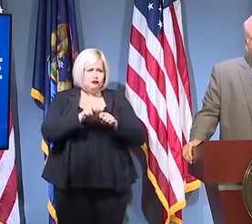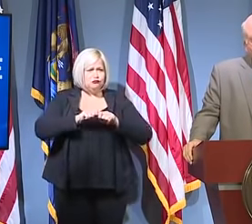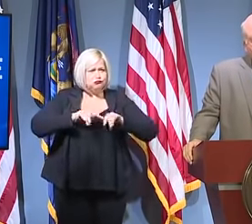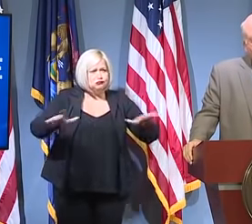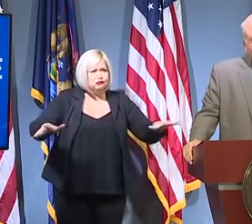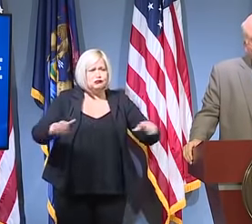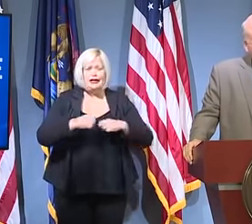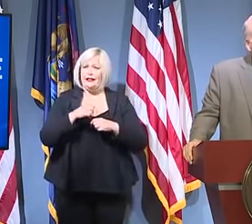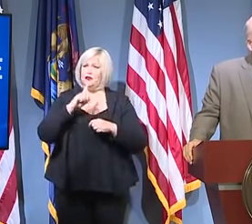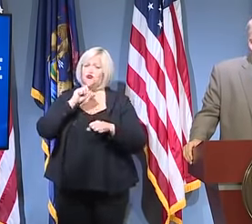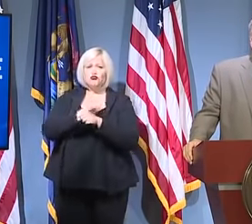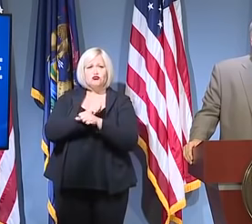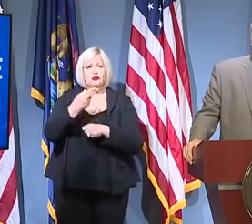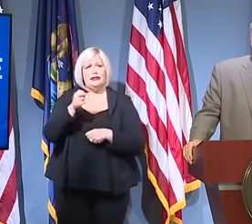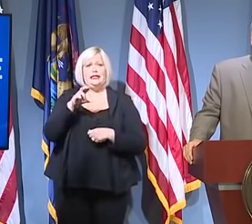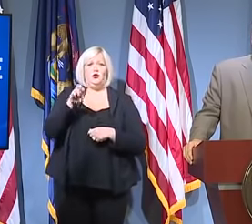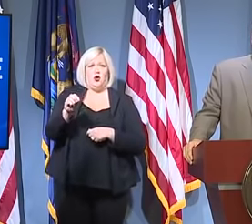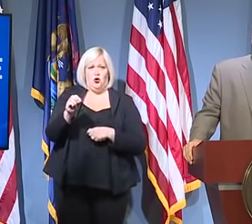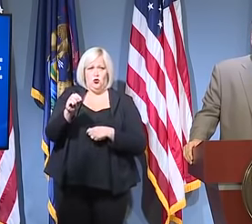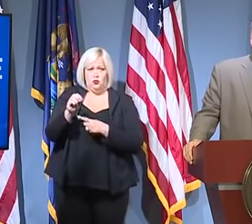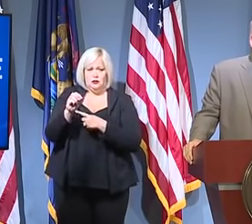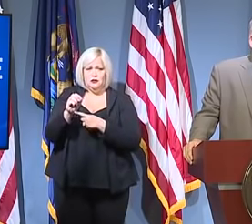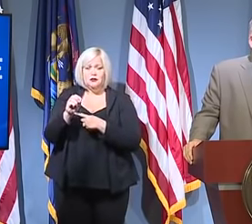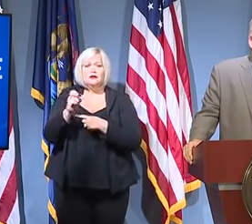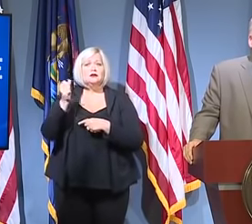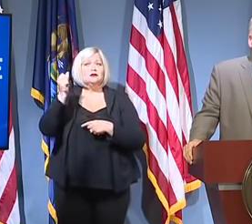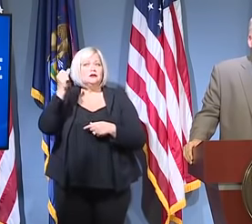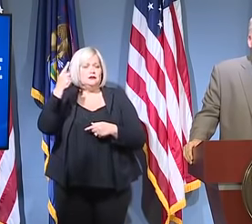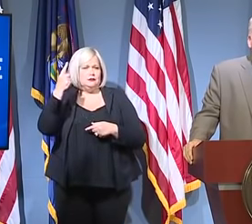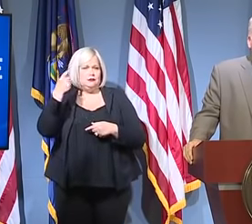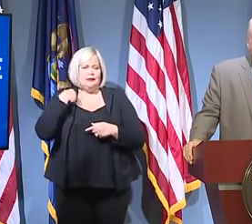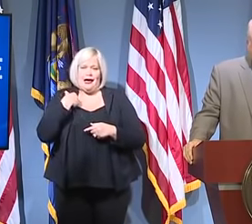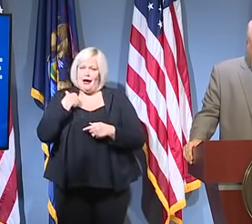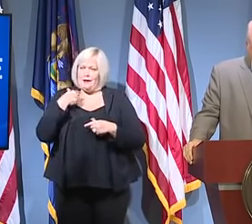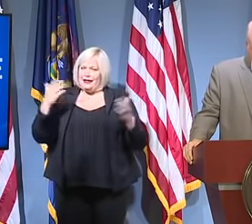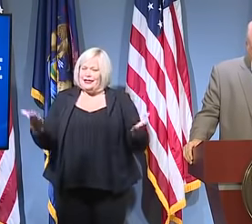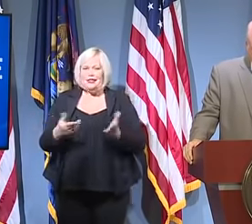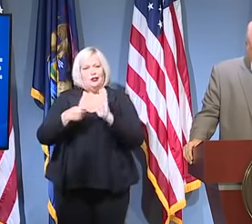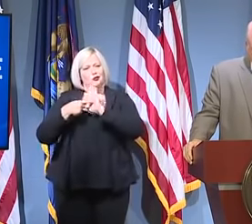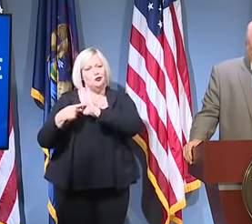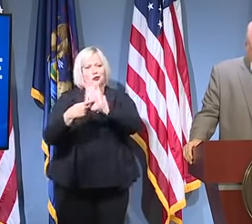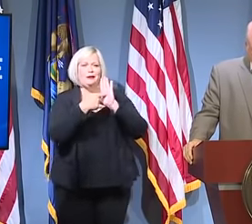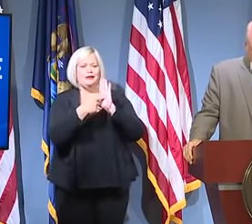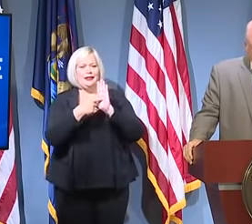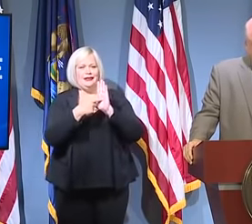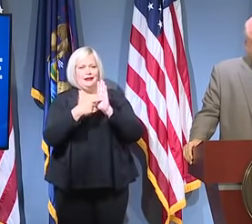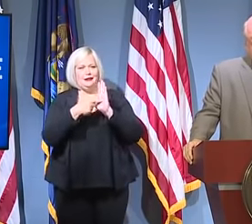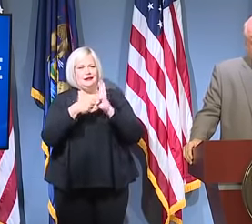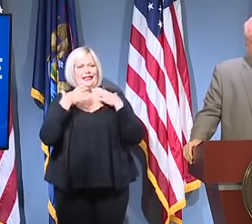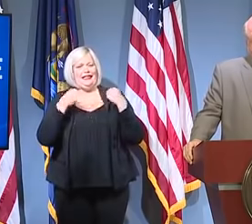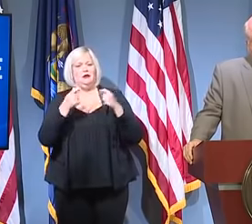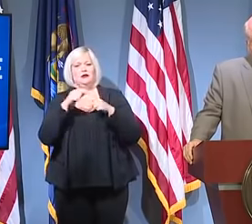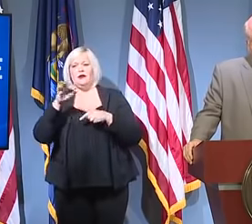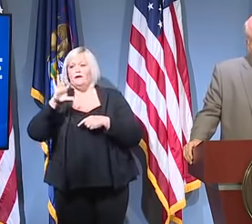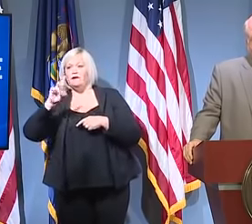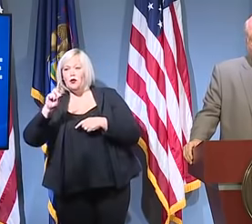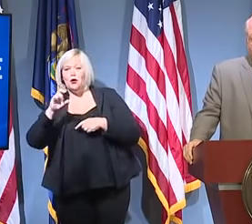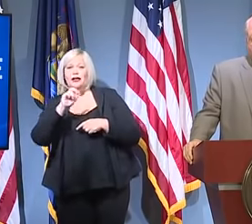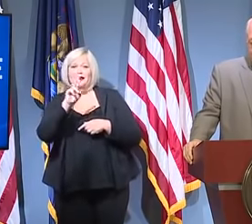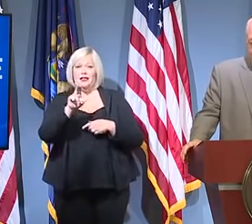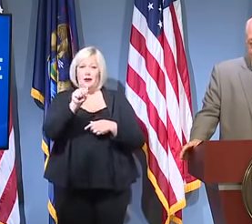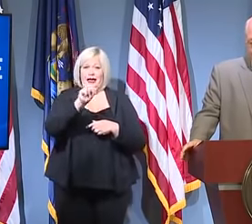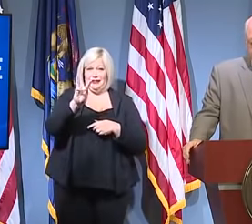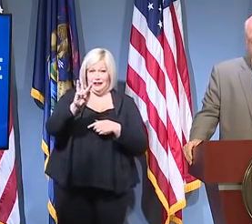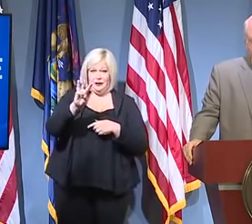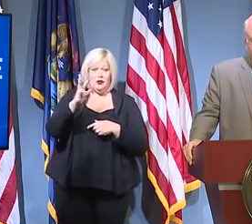And I'm proud to tell you that I'm standing on the shoulders of giants from Ford Motor Company and UAW, who since March have been